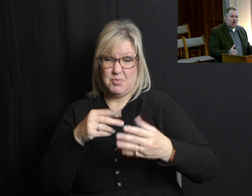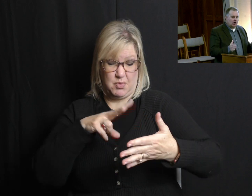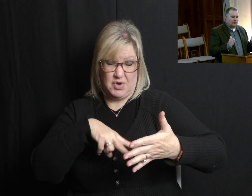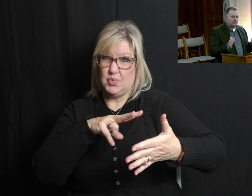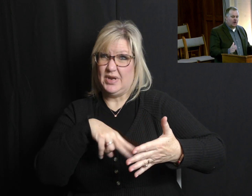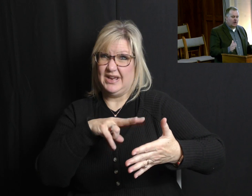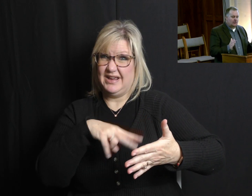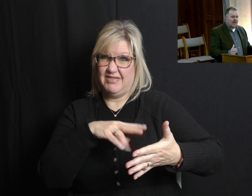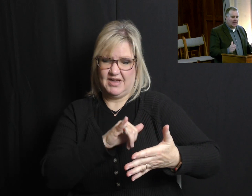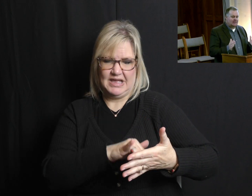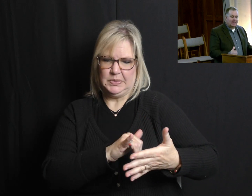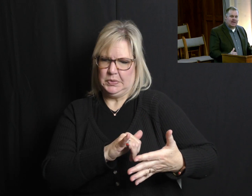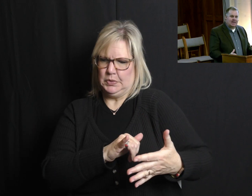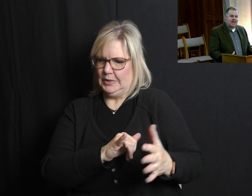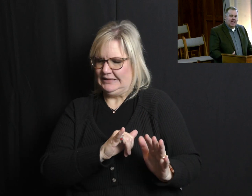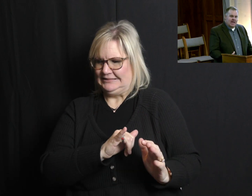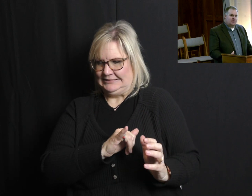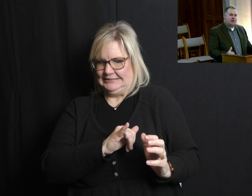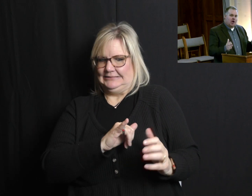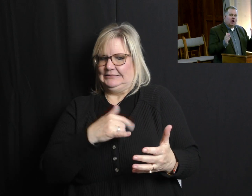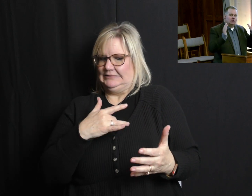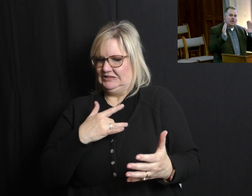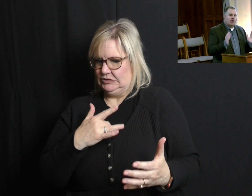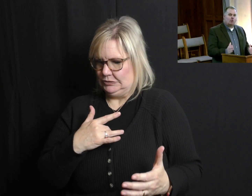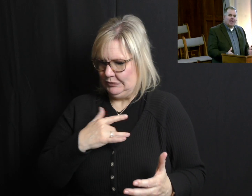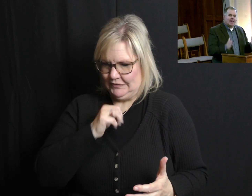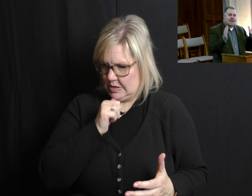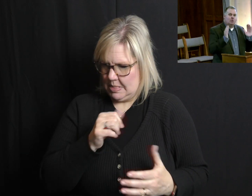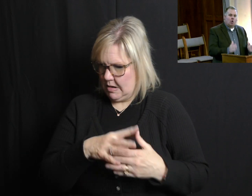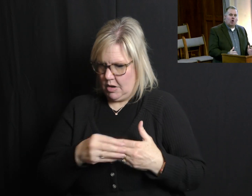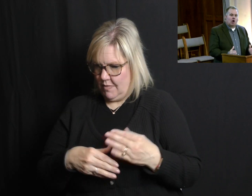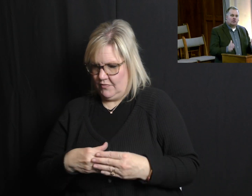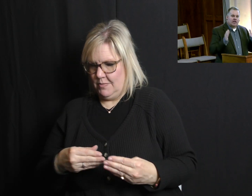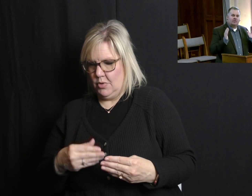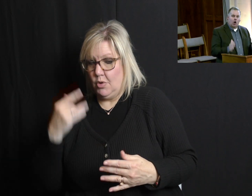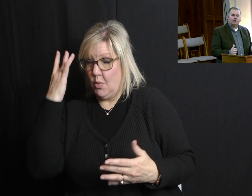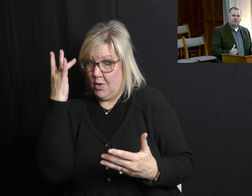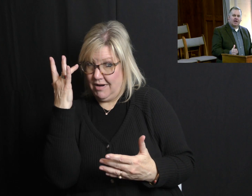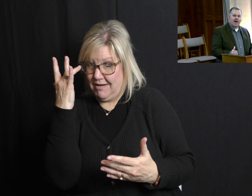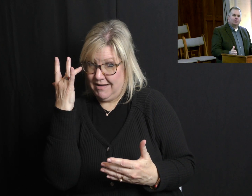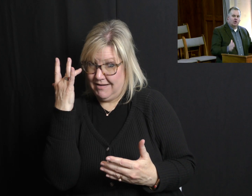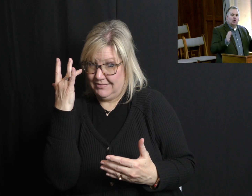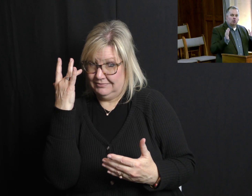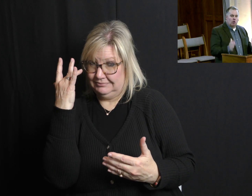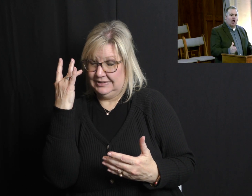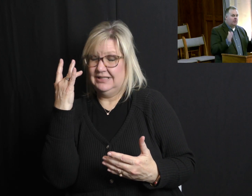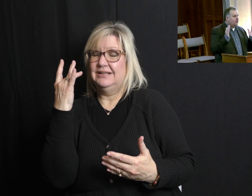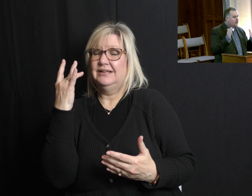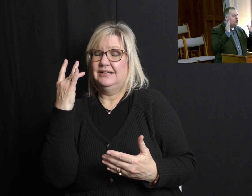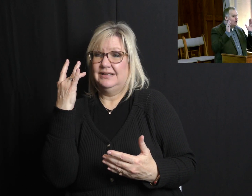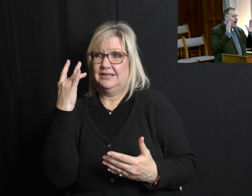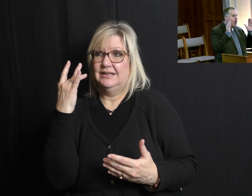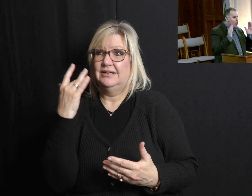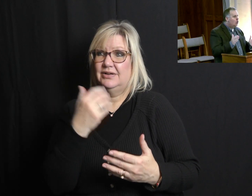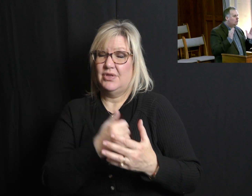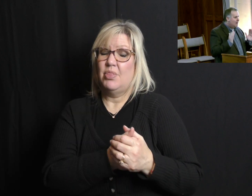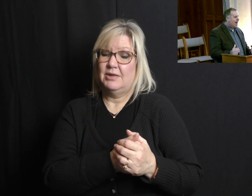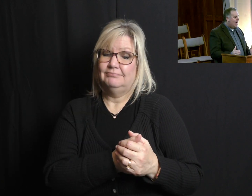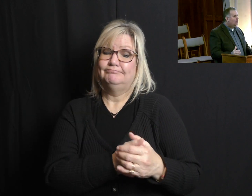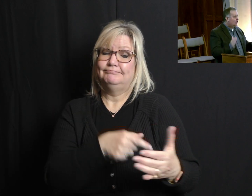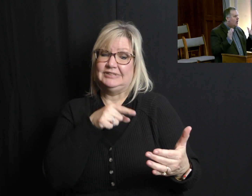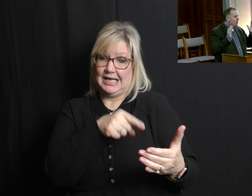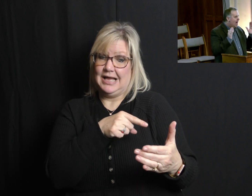prideful words in verse 19 is because we are reading words that have oftentimes run through our